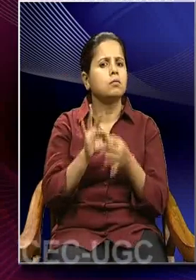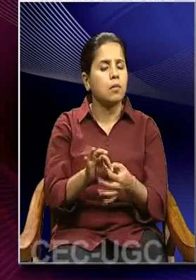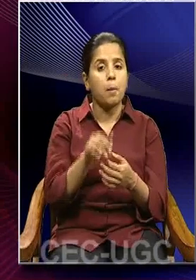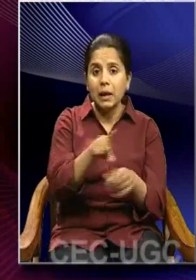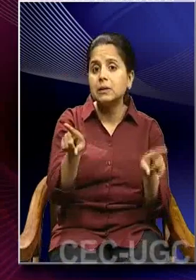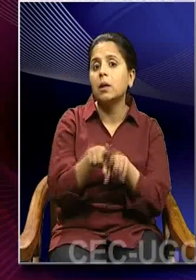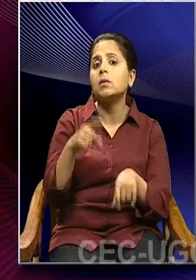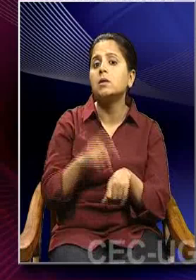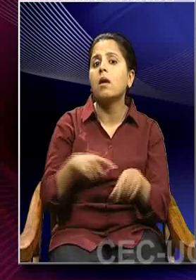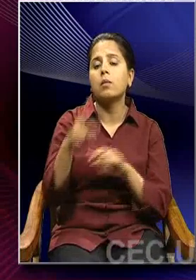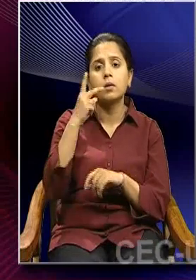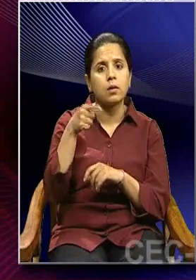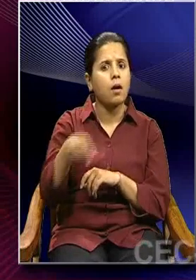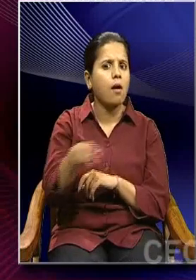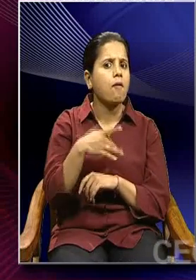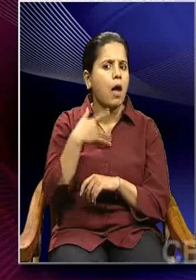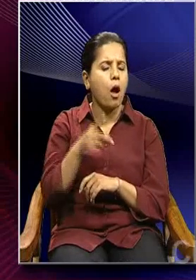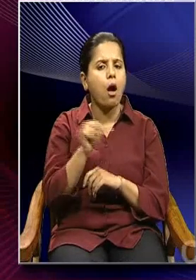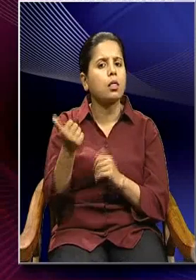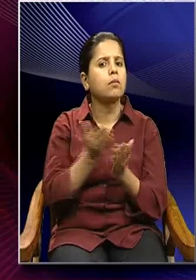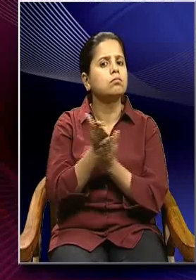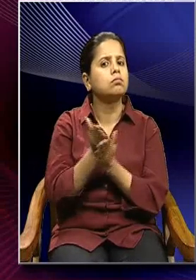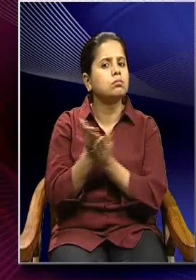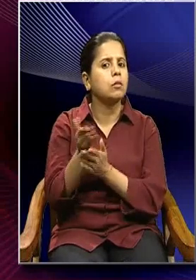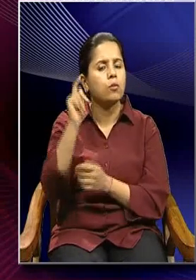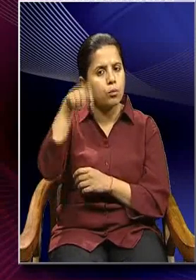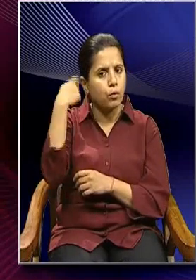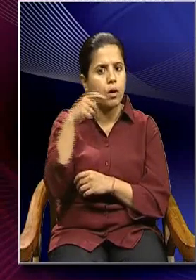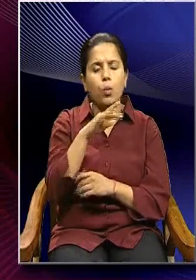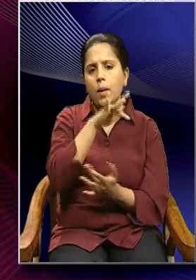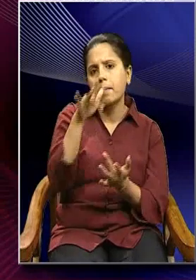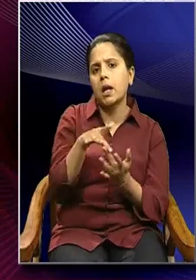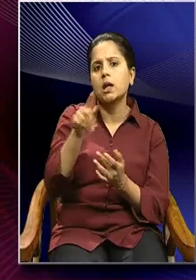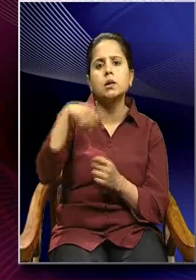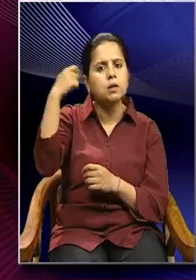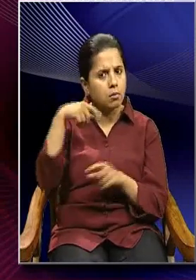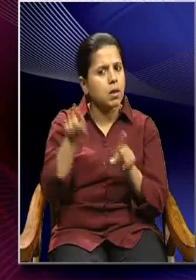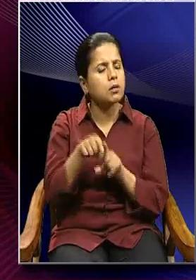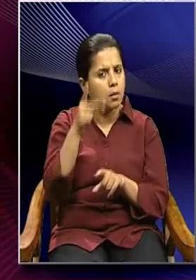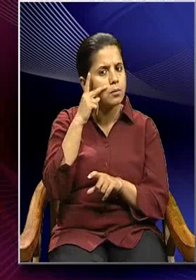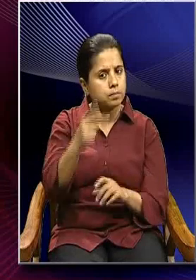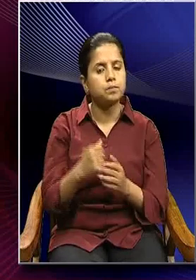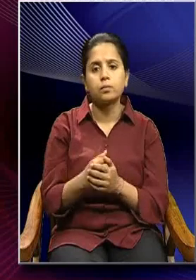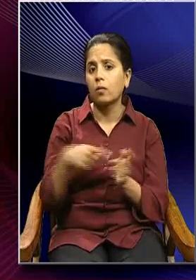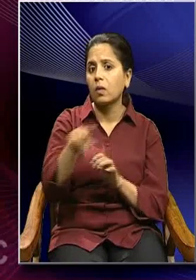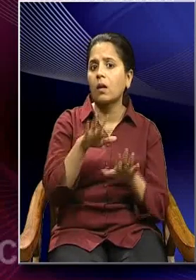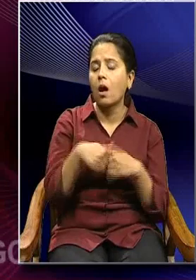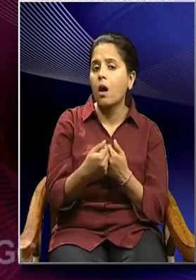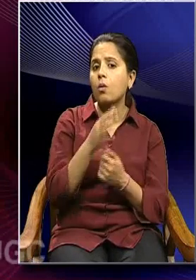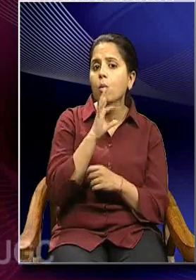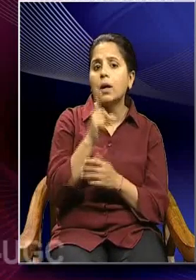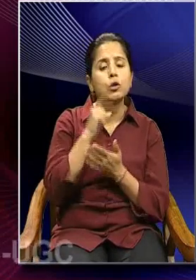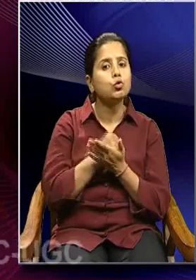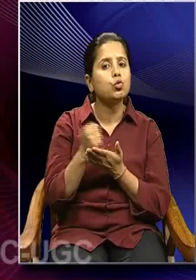same time it was seen to be an alternative cinema because it was the middle cinema in that sense, and how it was also trying